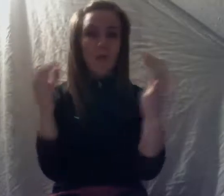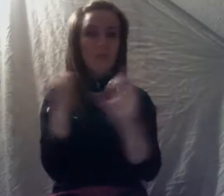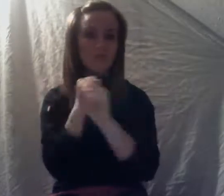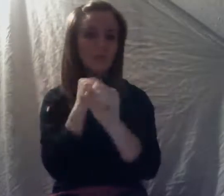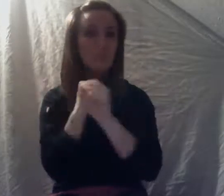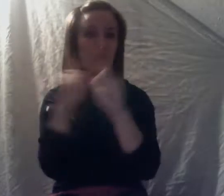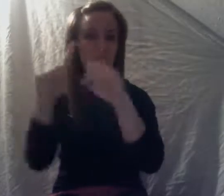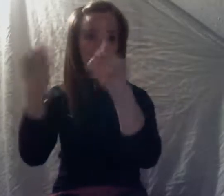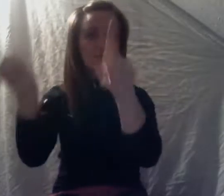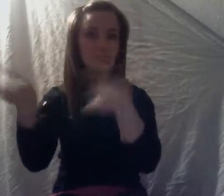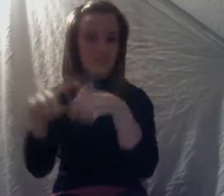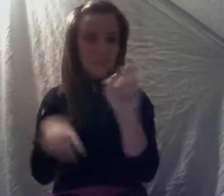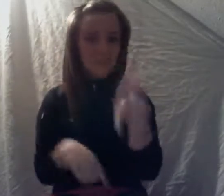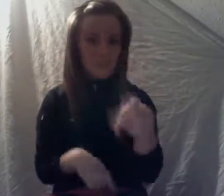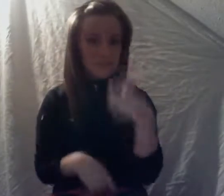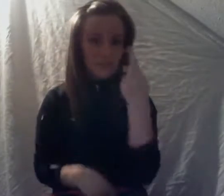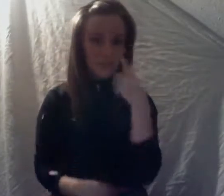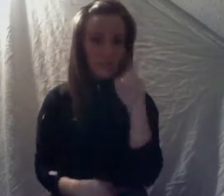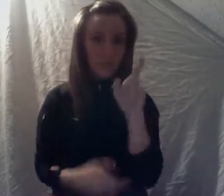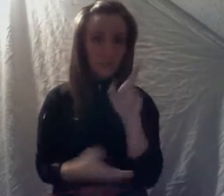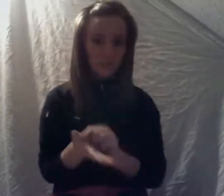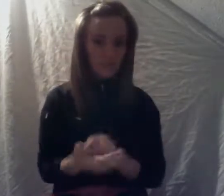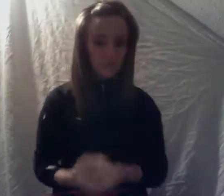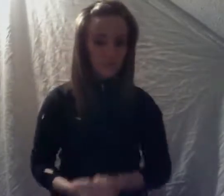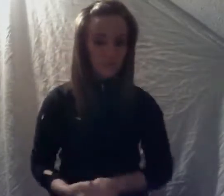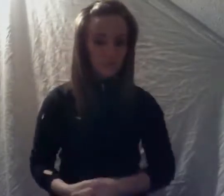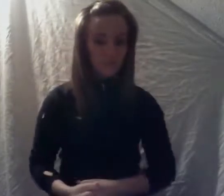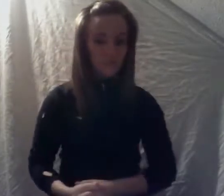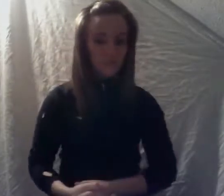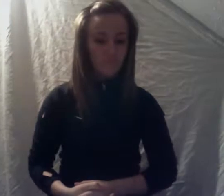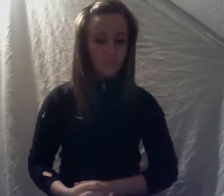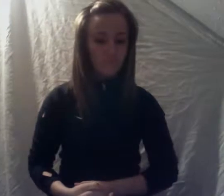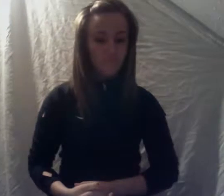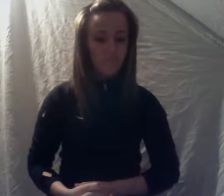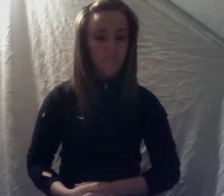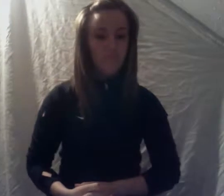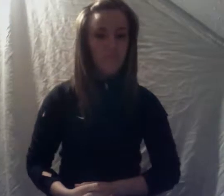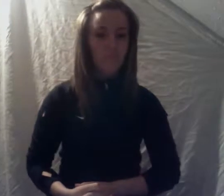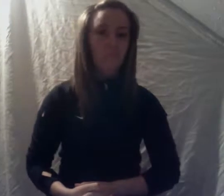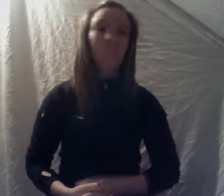Then this space is drawn up and saved for each advertiser.